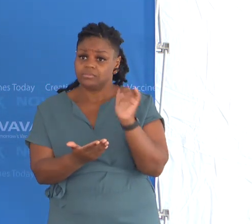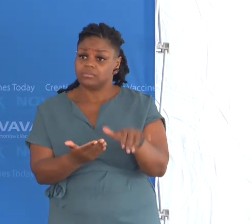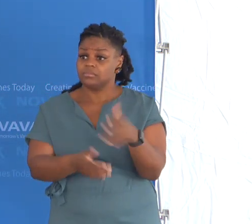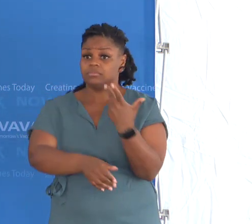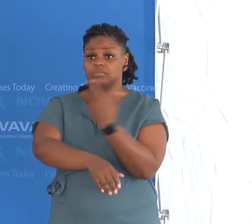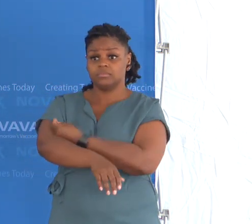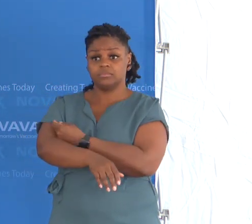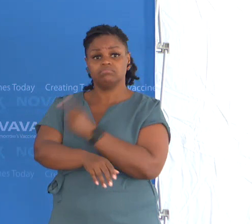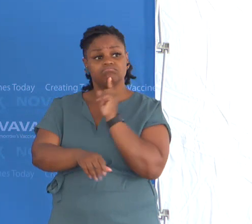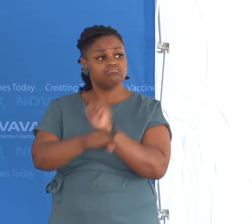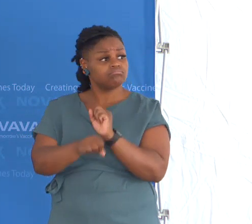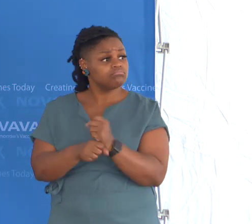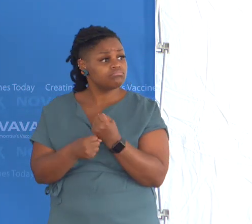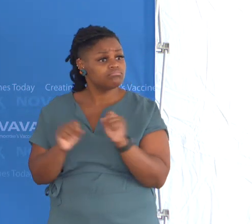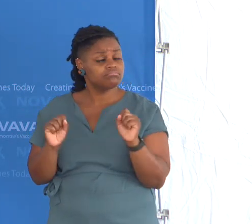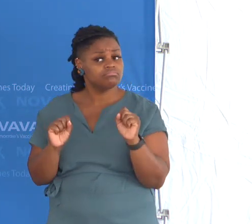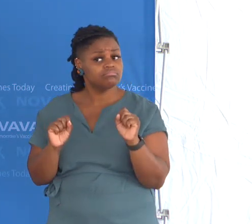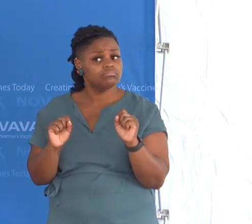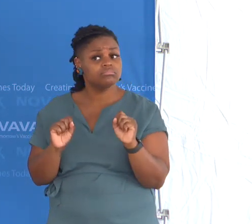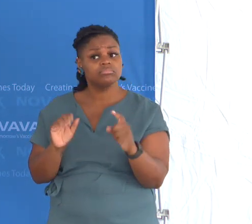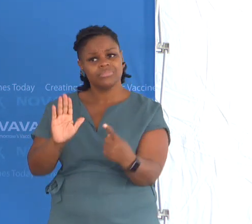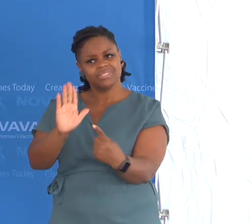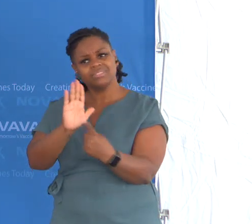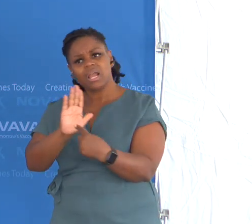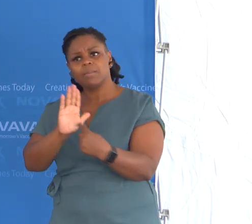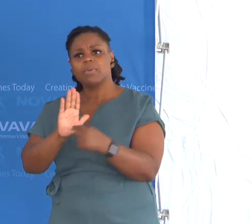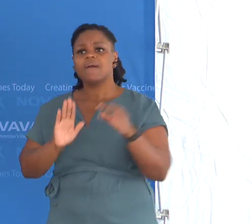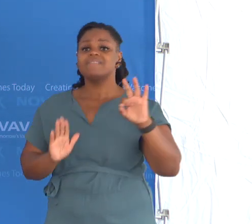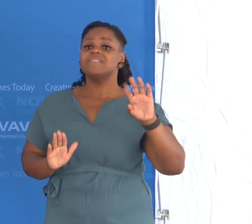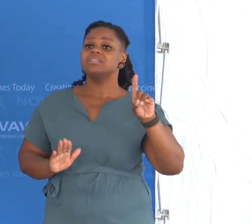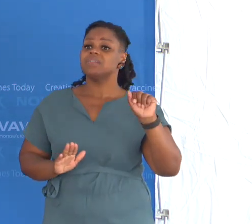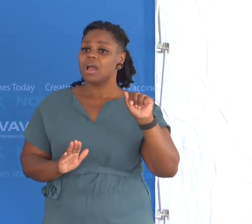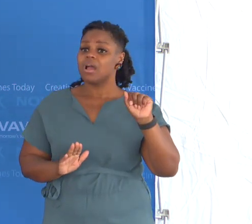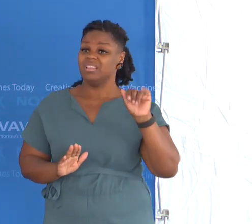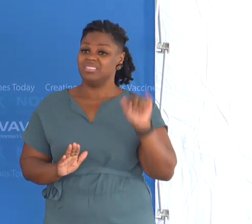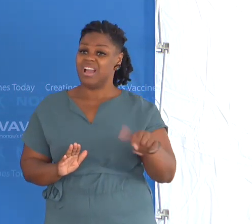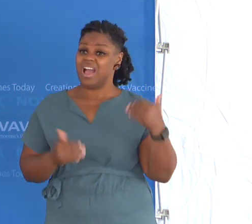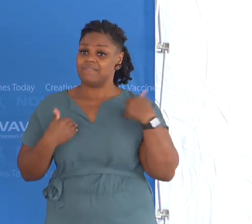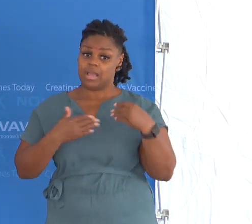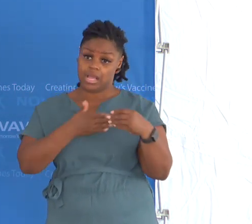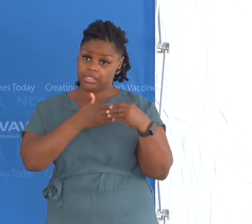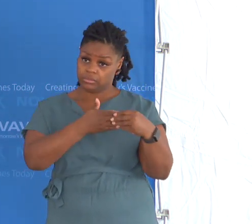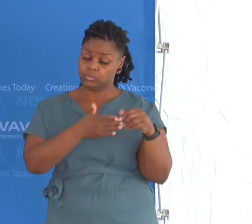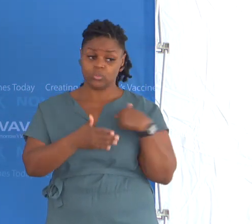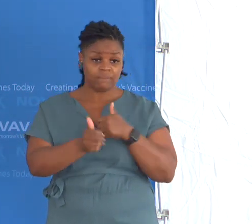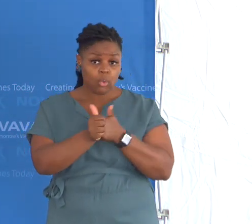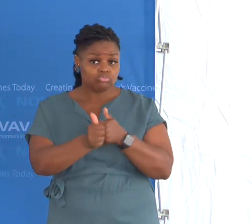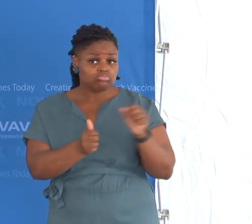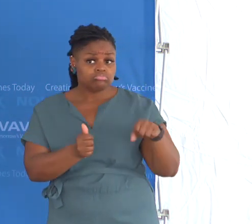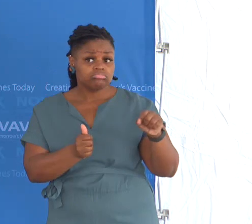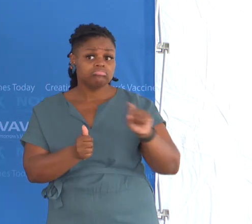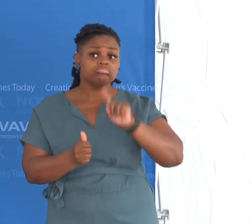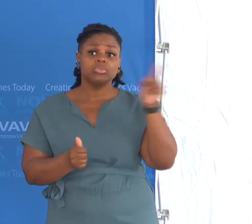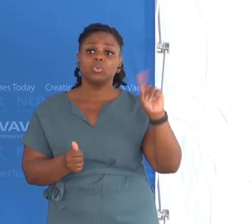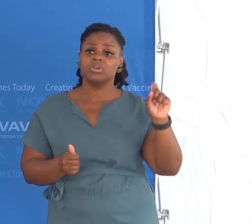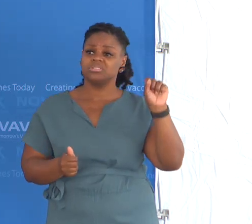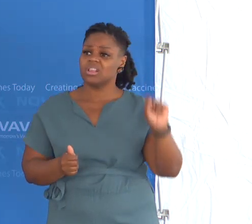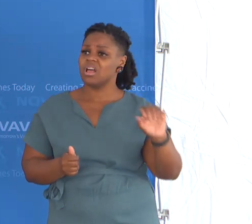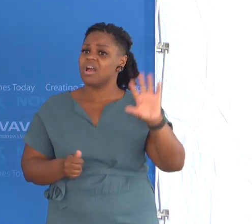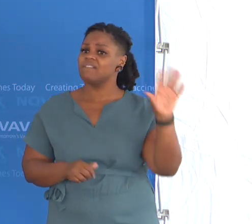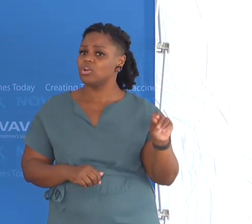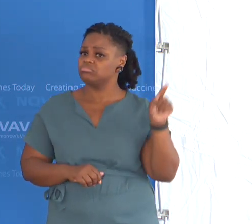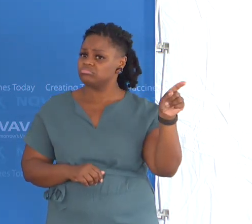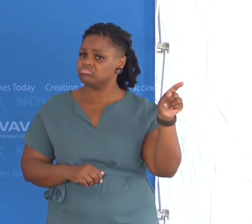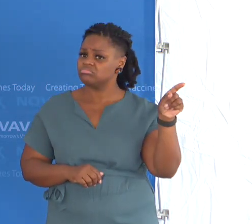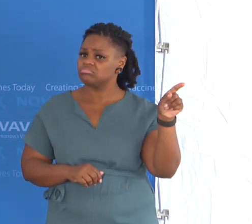think complying with, for example, the FDA guidance on that. So we have a South African, and they have the same endpoints, we call it, the same